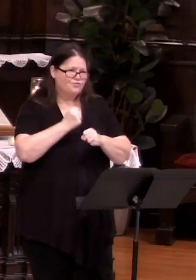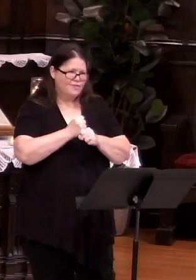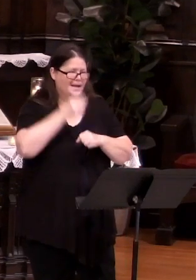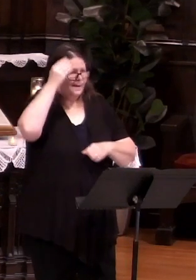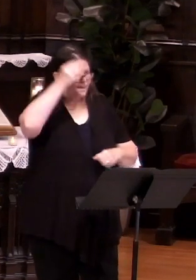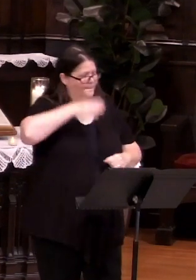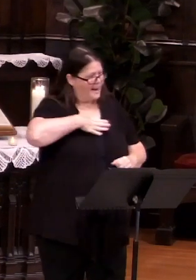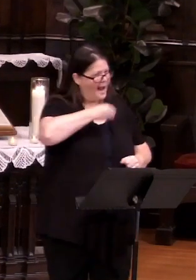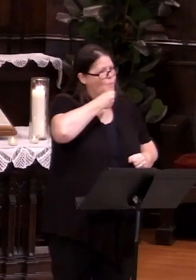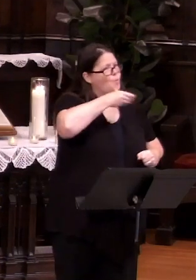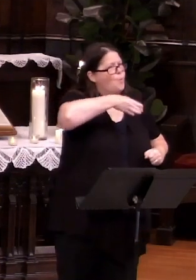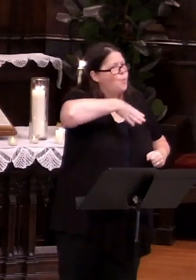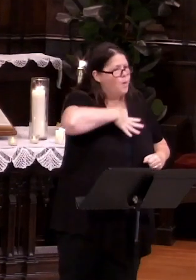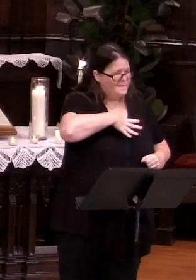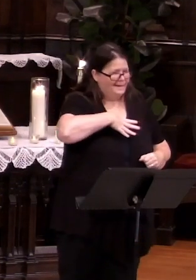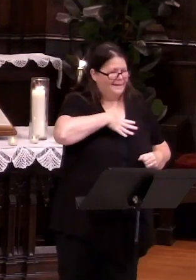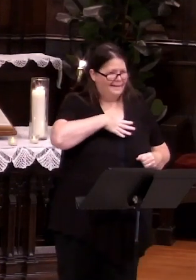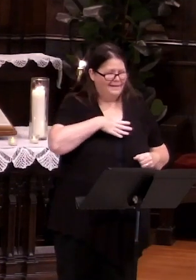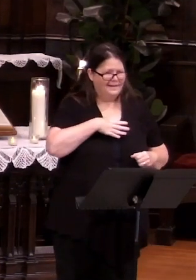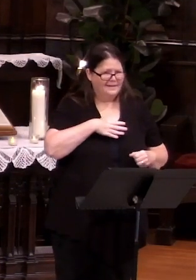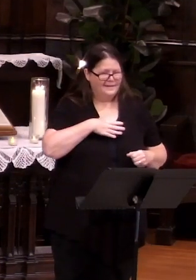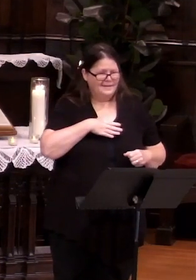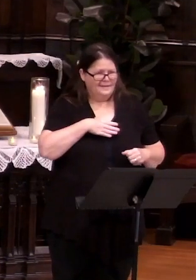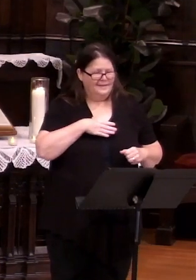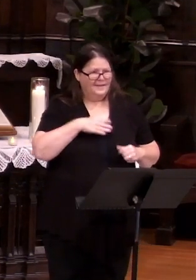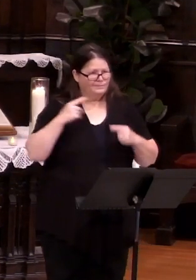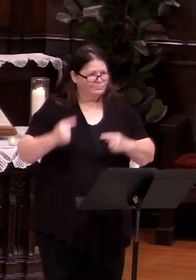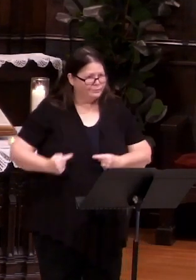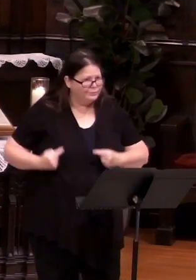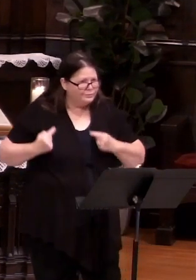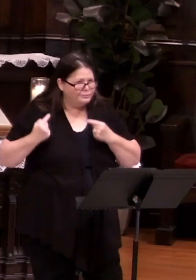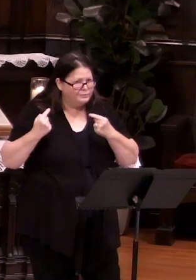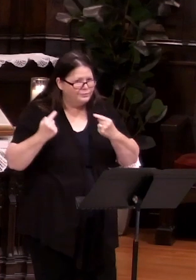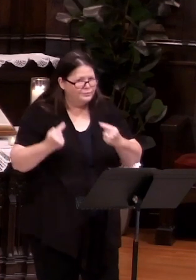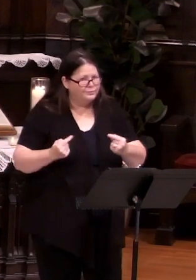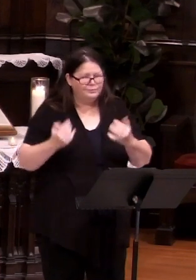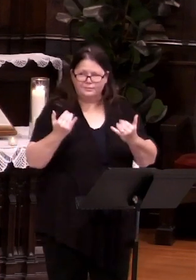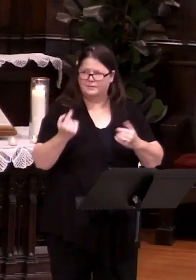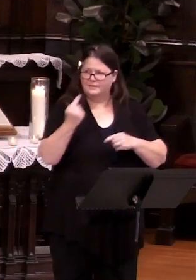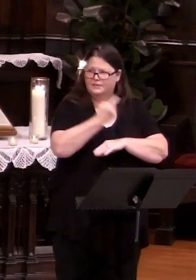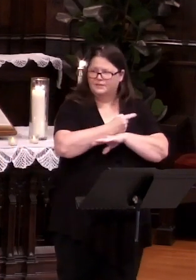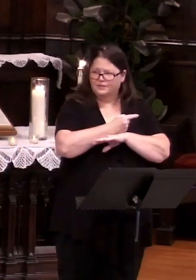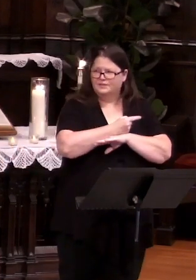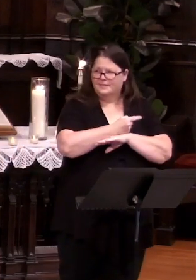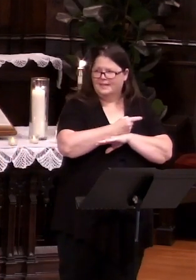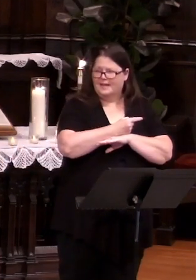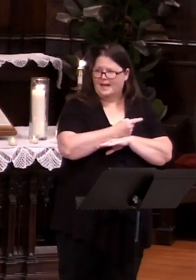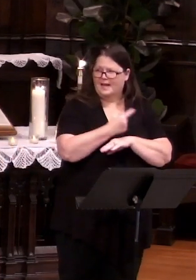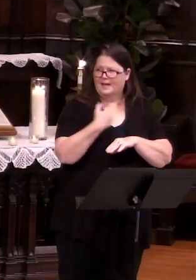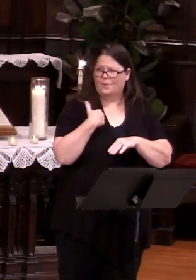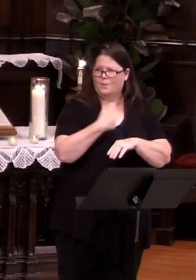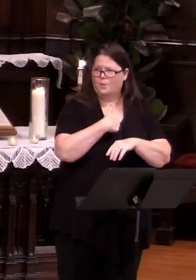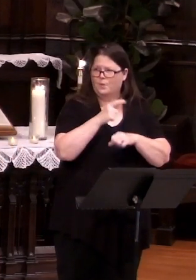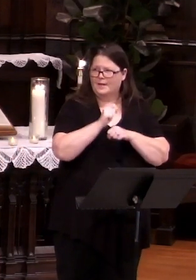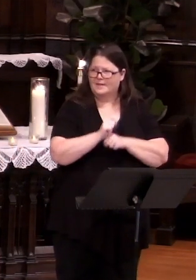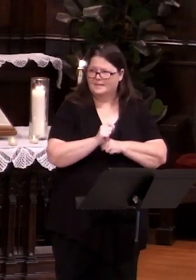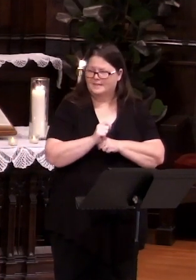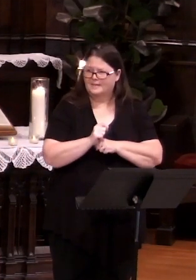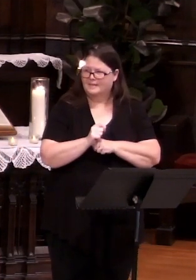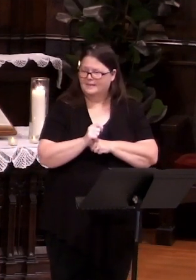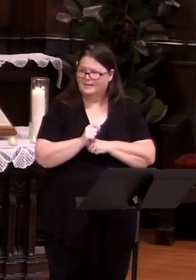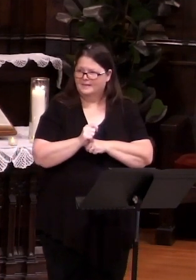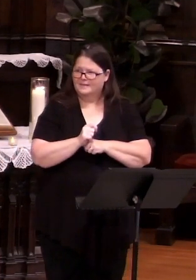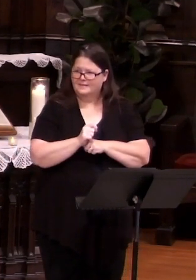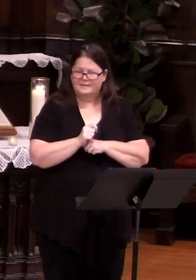own image. Throughout history, in the Judeo-Christian tradition, we tend not to focus